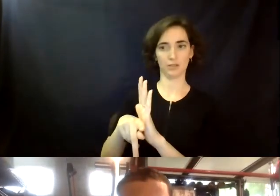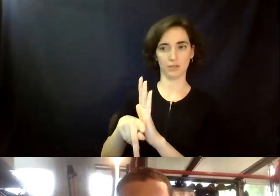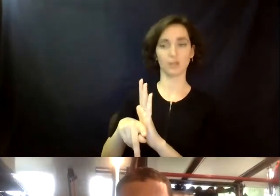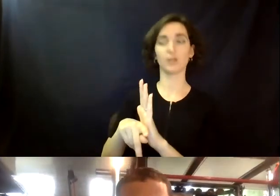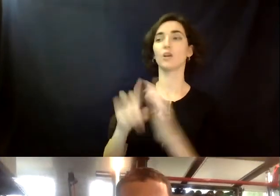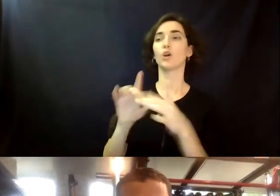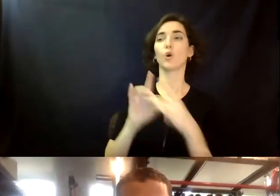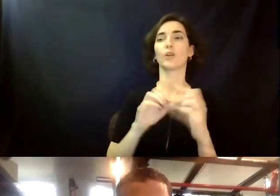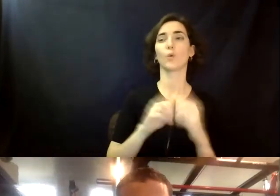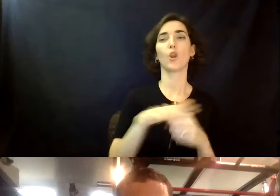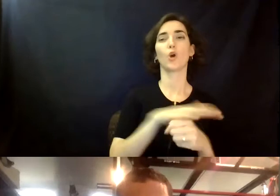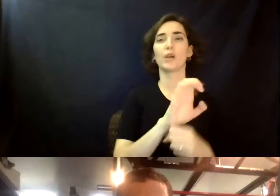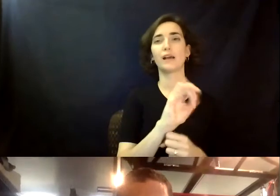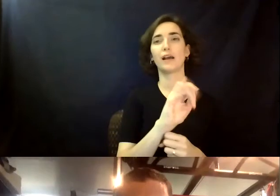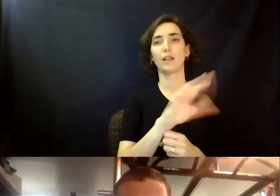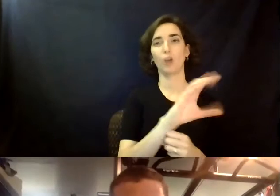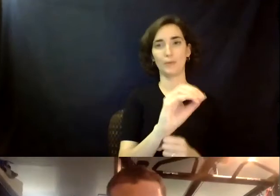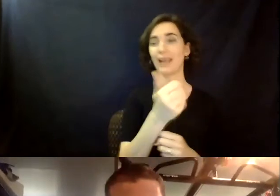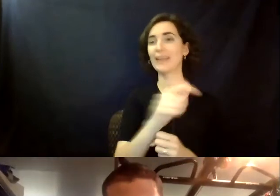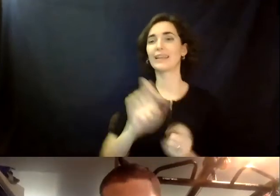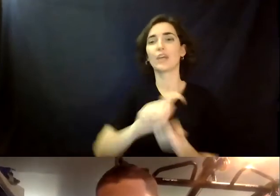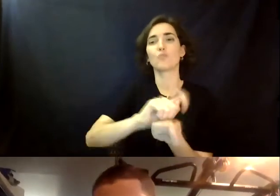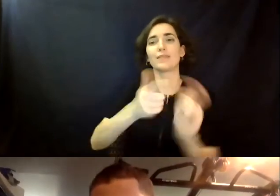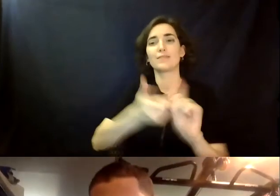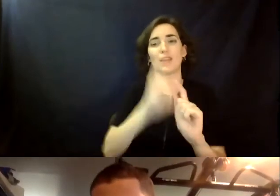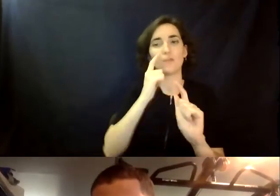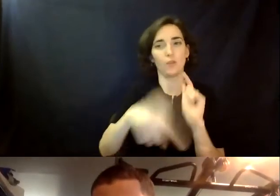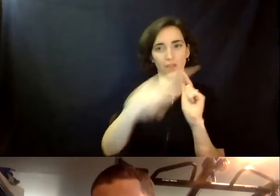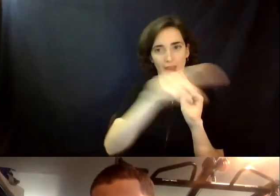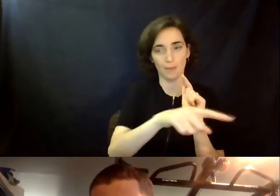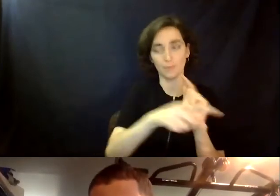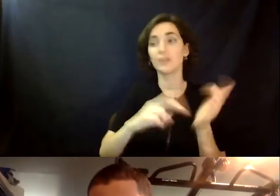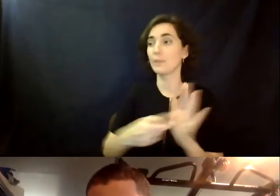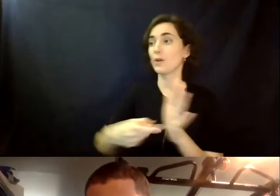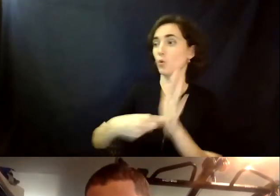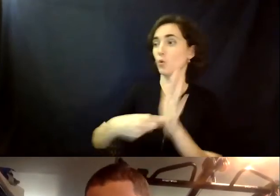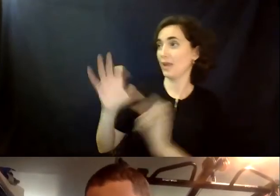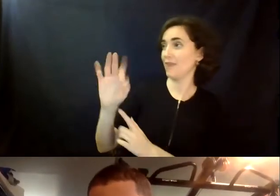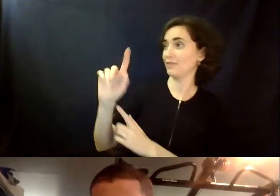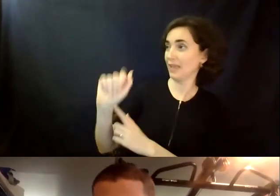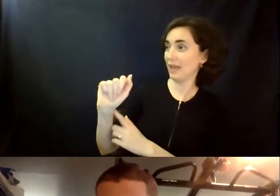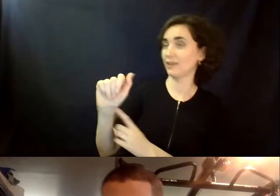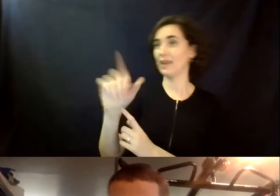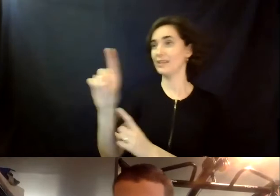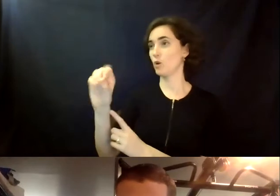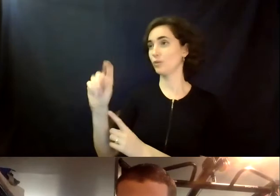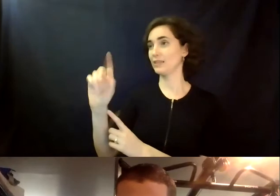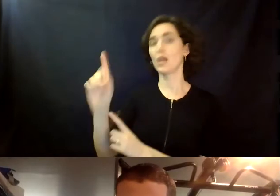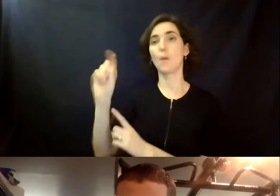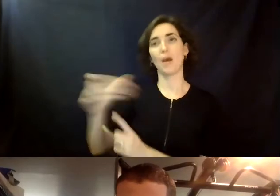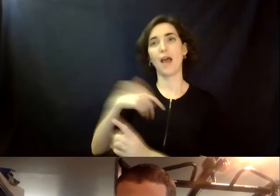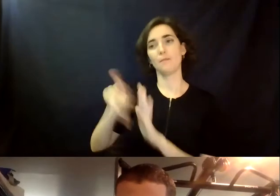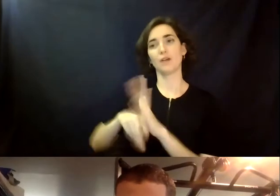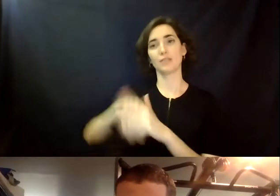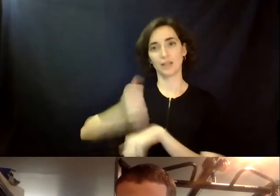EIL companies or anyone that can translate for them. So they are required by FTA and DOTD to have a policy in place where if they